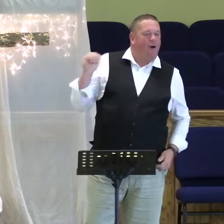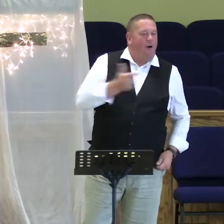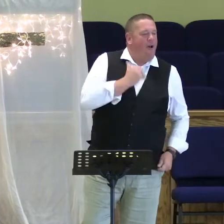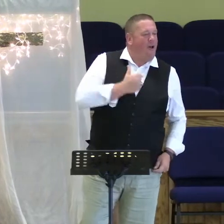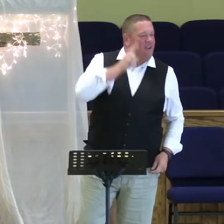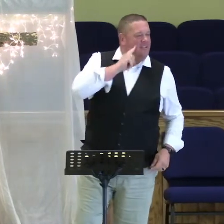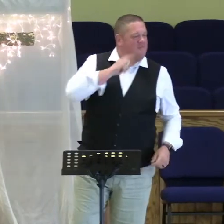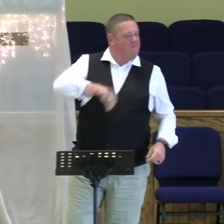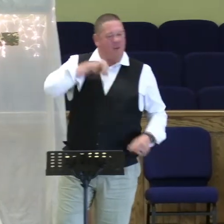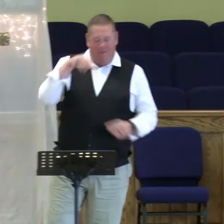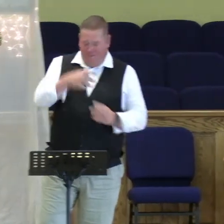Okay, thank you all.